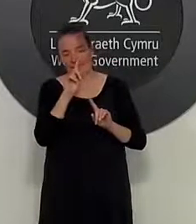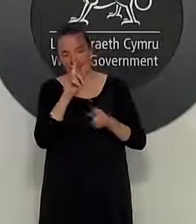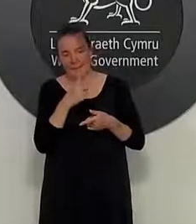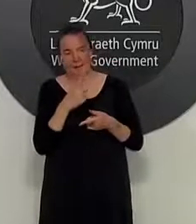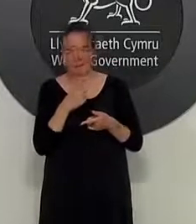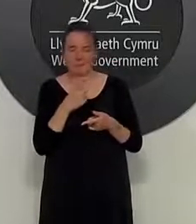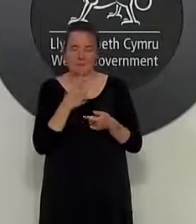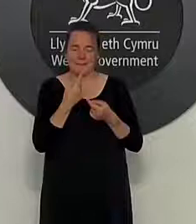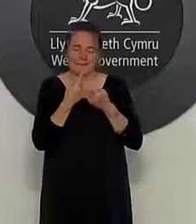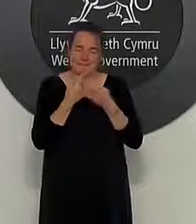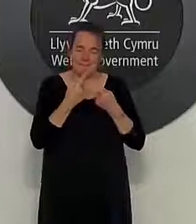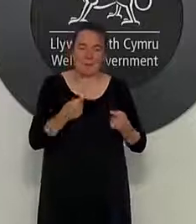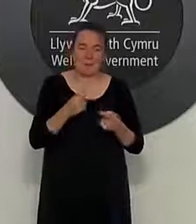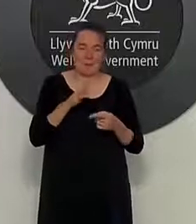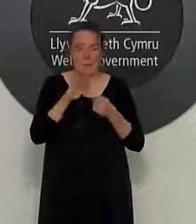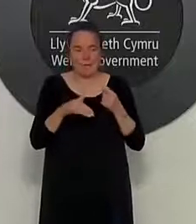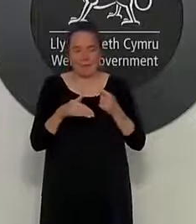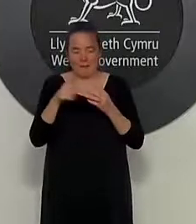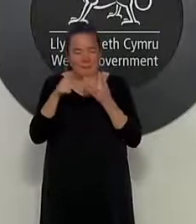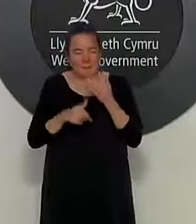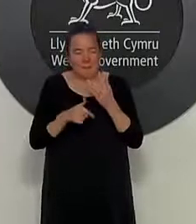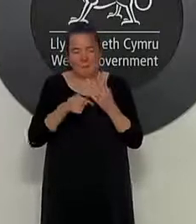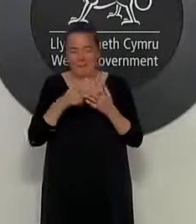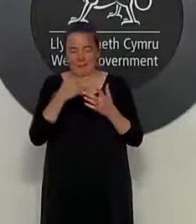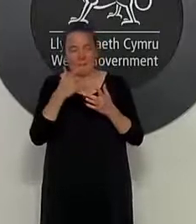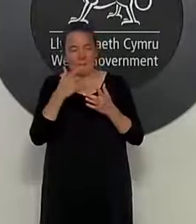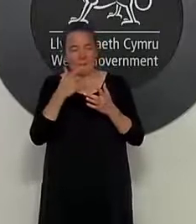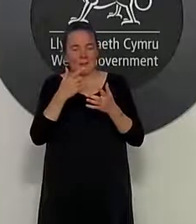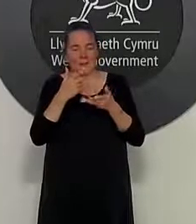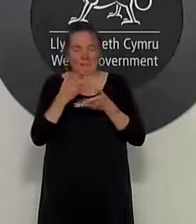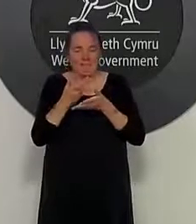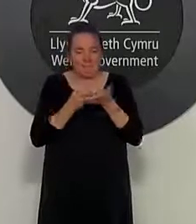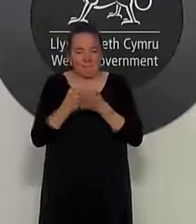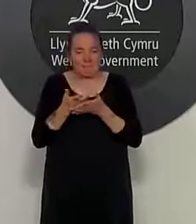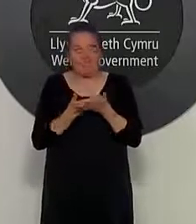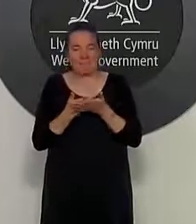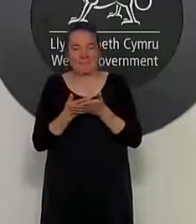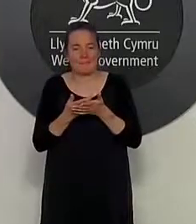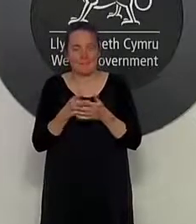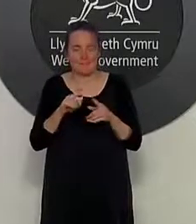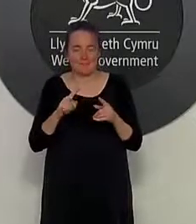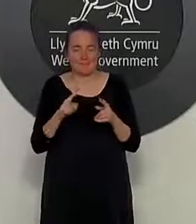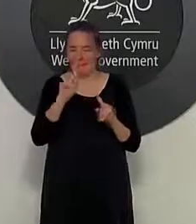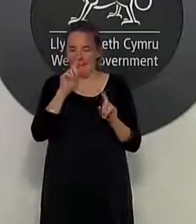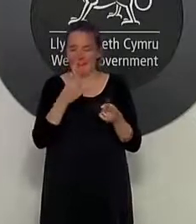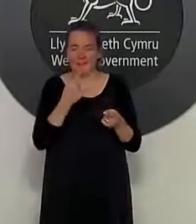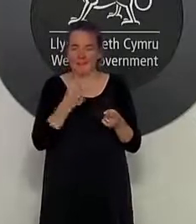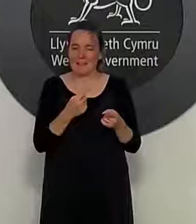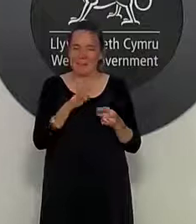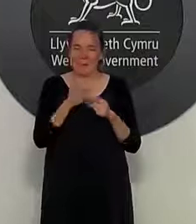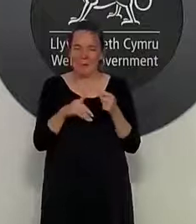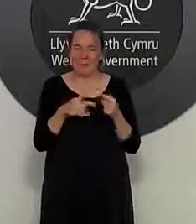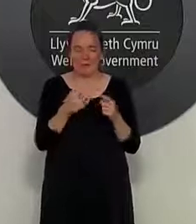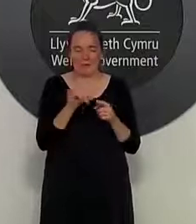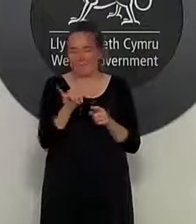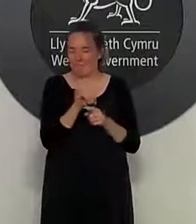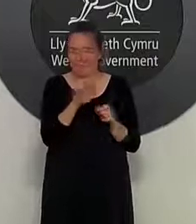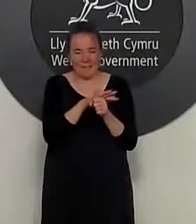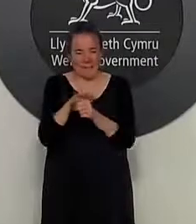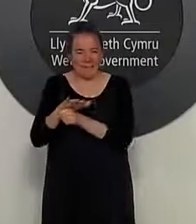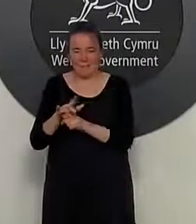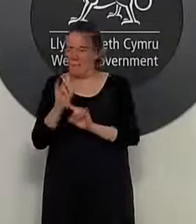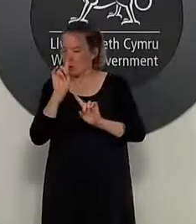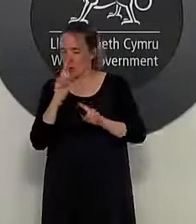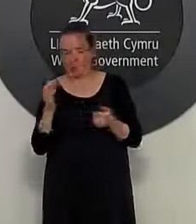those negotiations in referring to areas where we weren't able to come to agreement. But